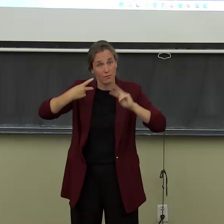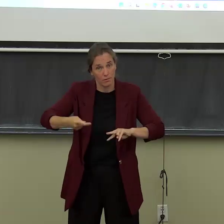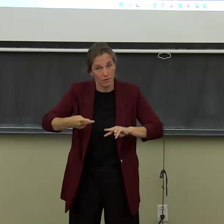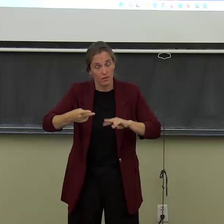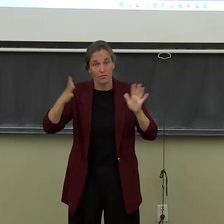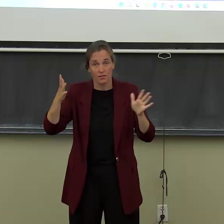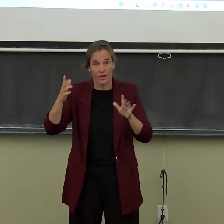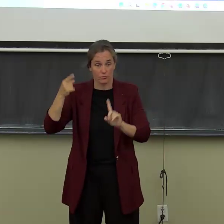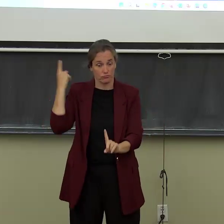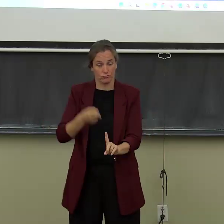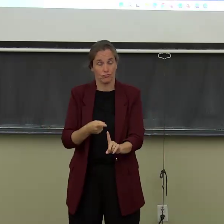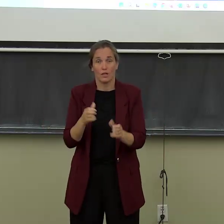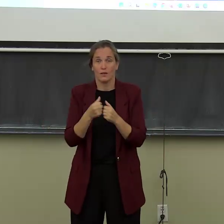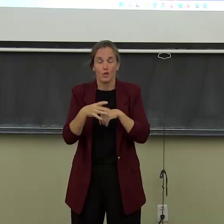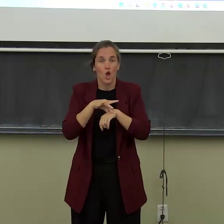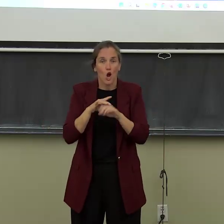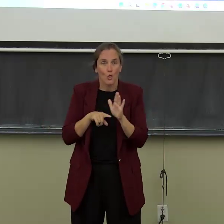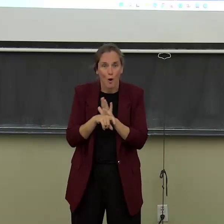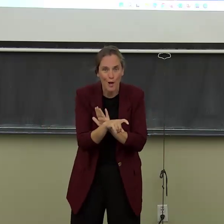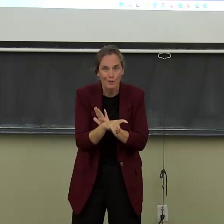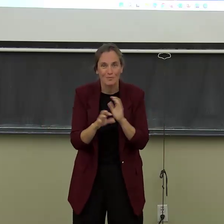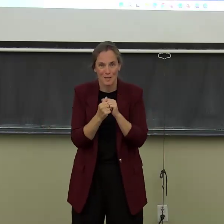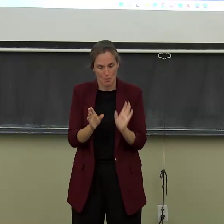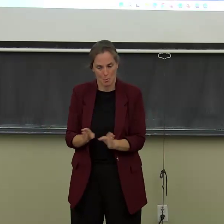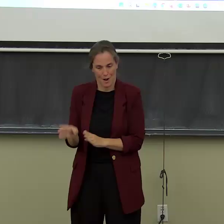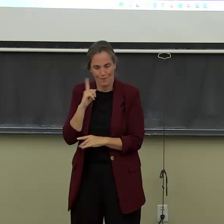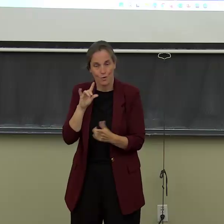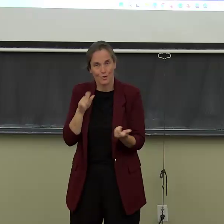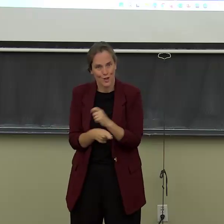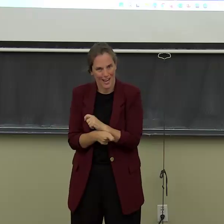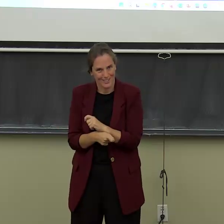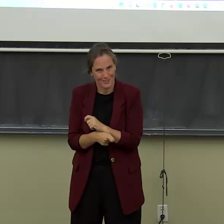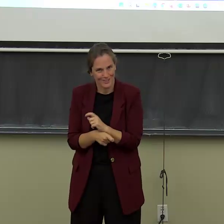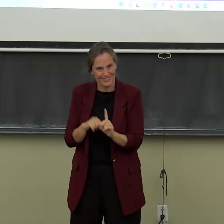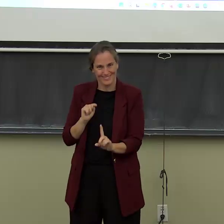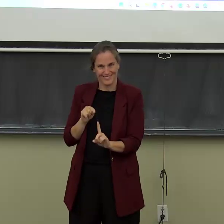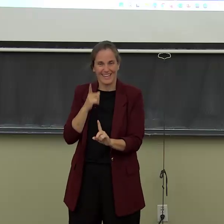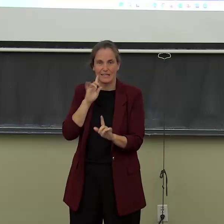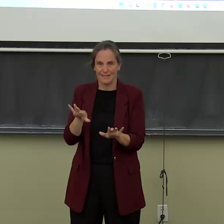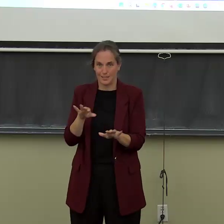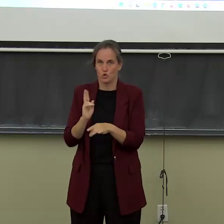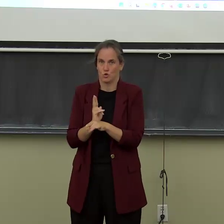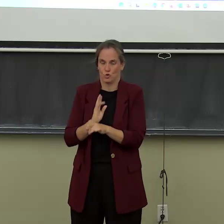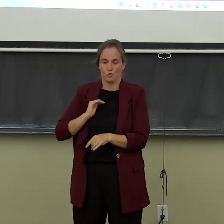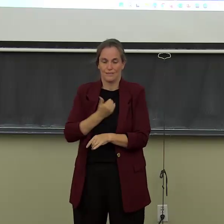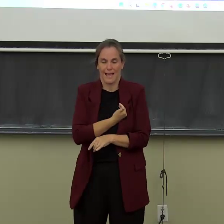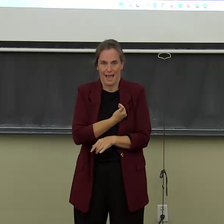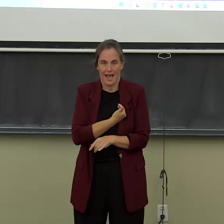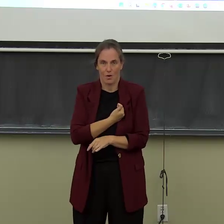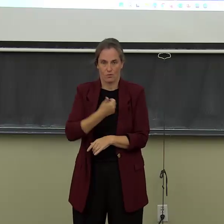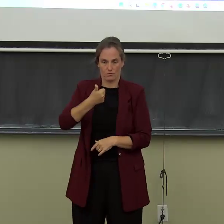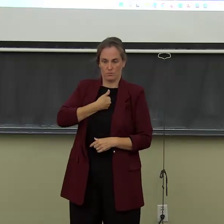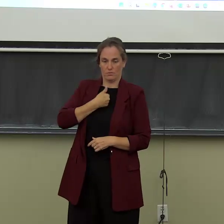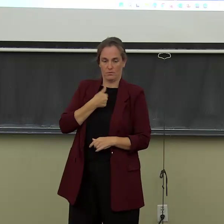to the soil, going to the place of the earthworms, preparing for our change, we really need to leverage the power we have that